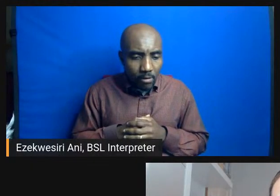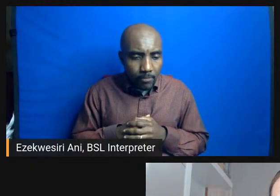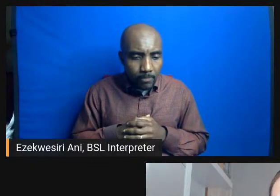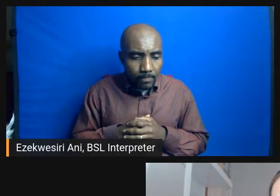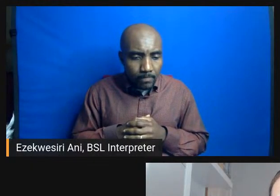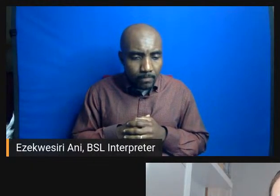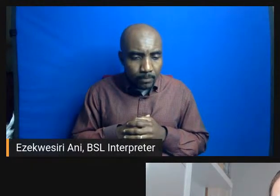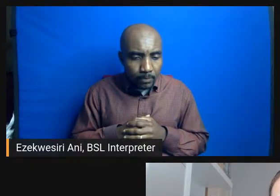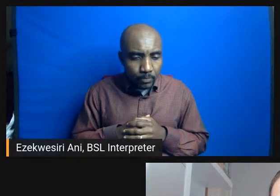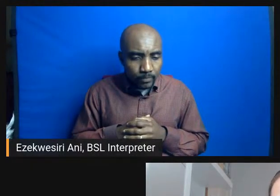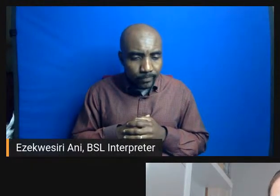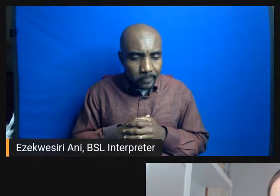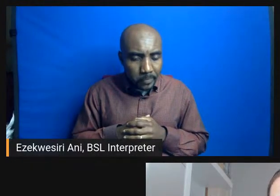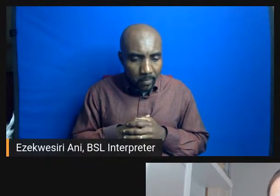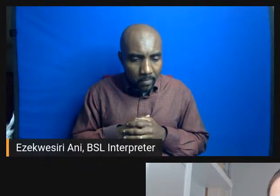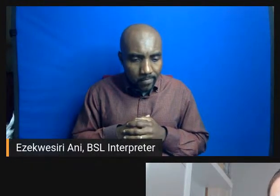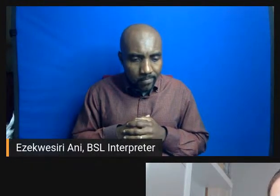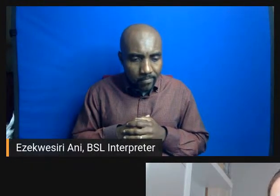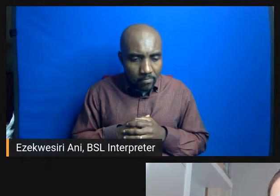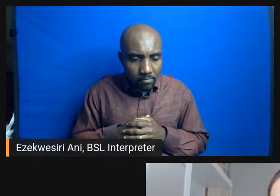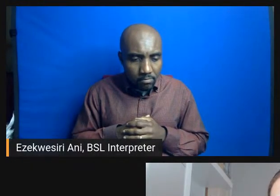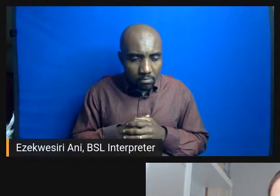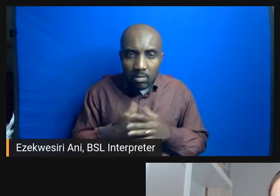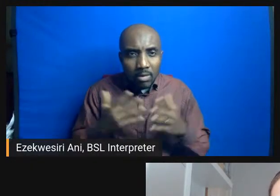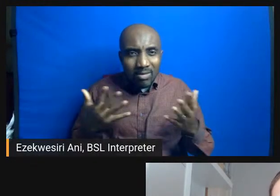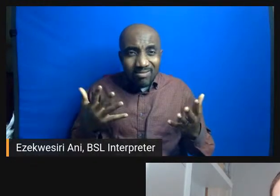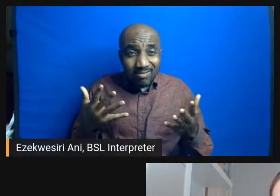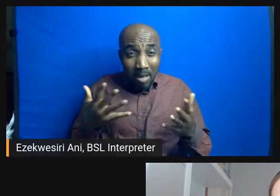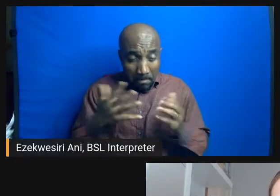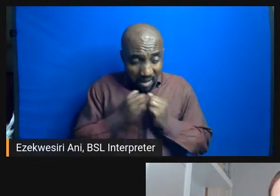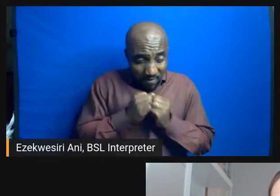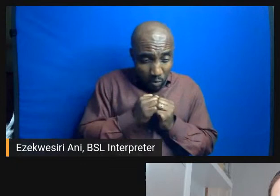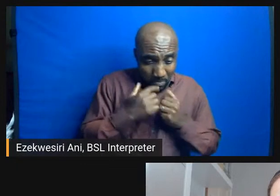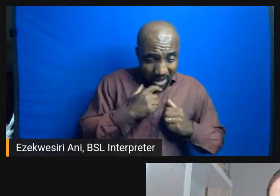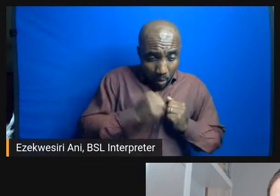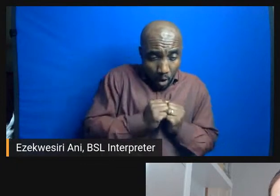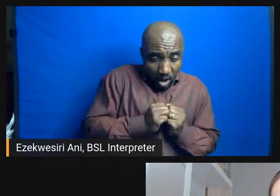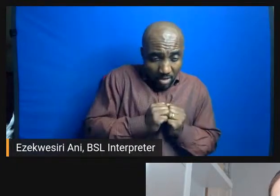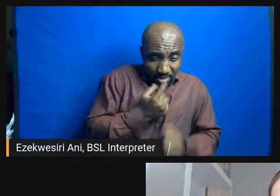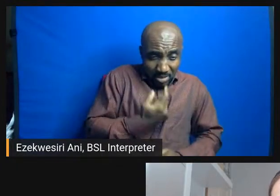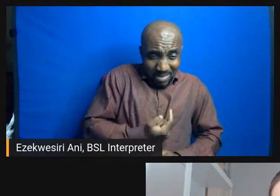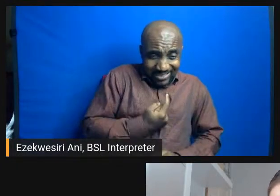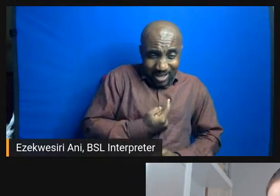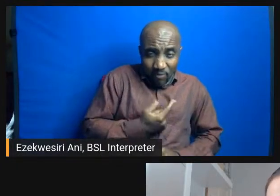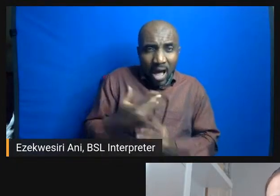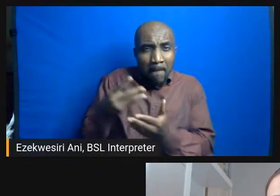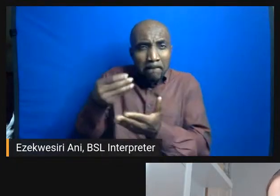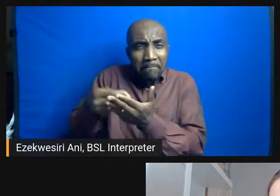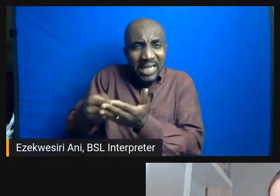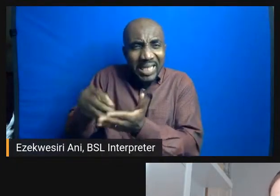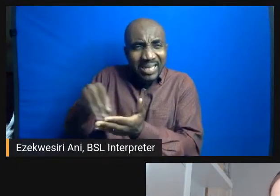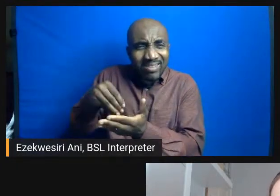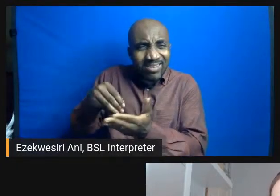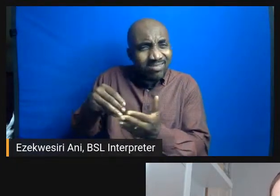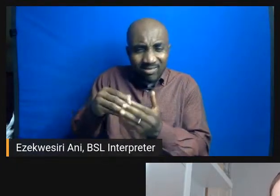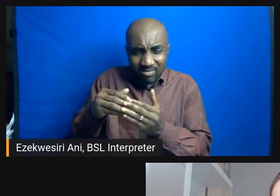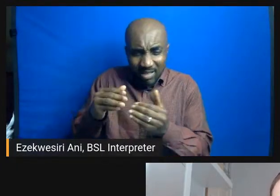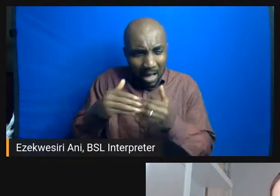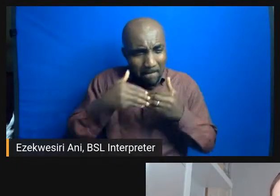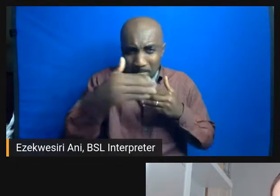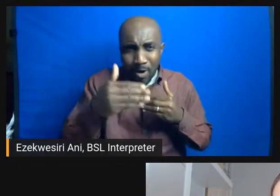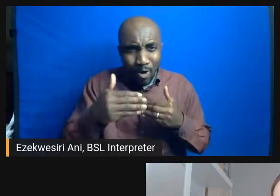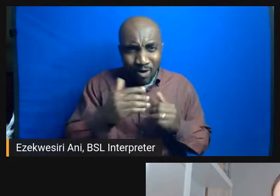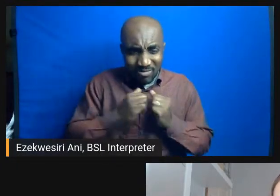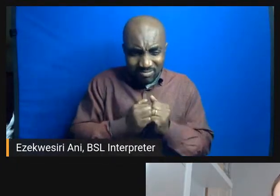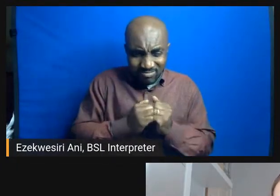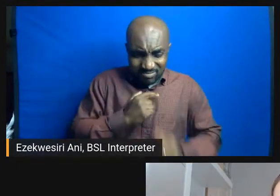there's no monetary value that you can place on me because I'm bigger than that. And that comes